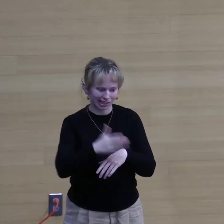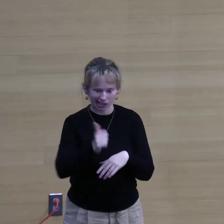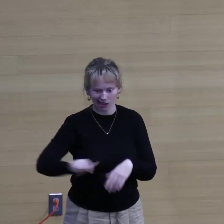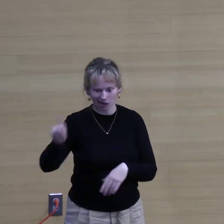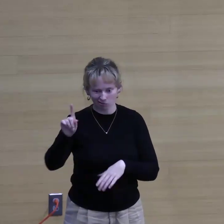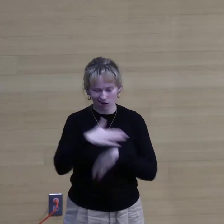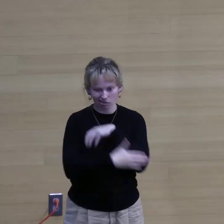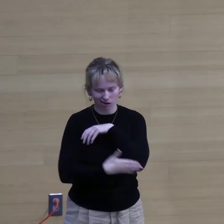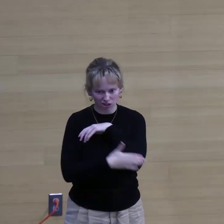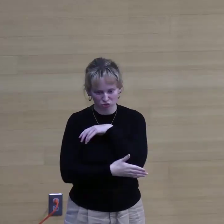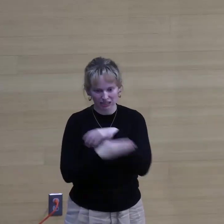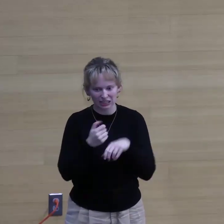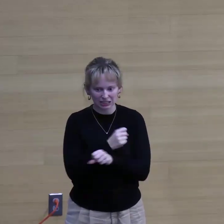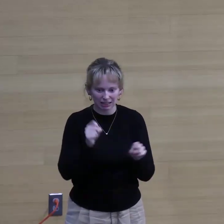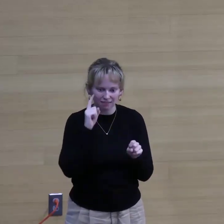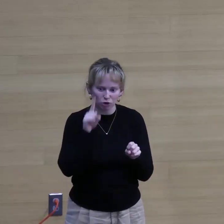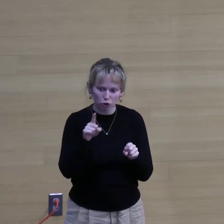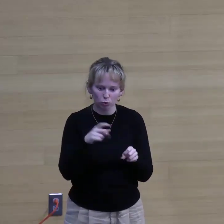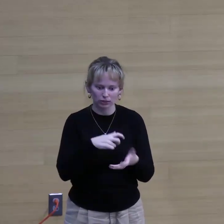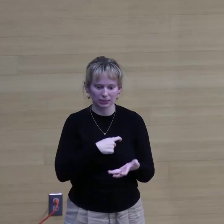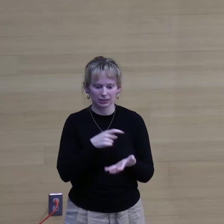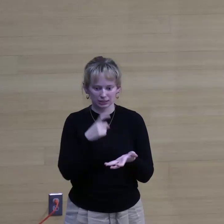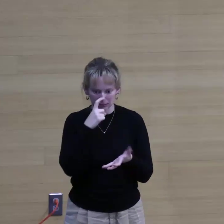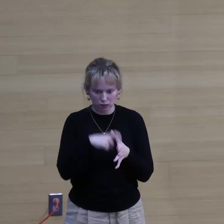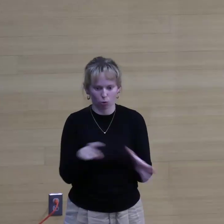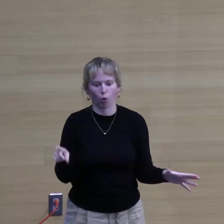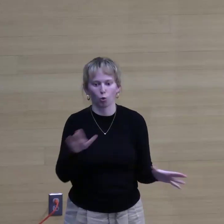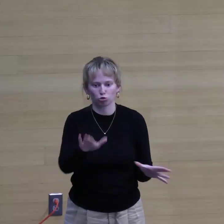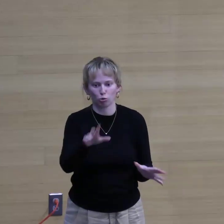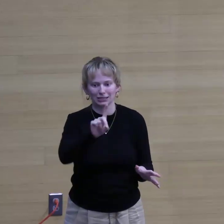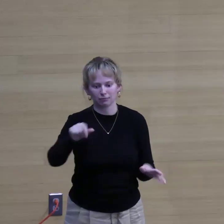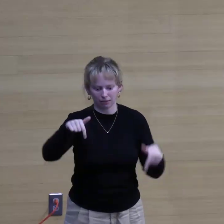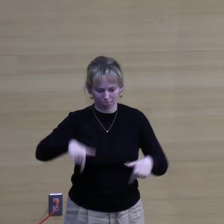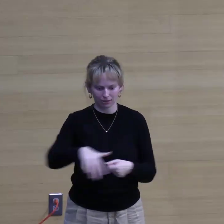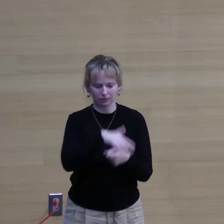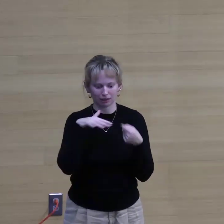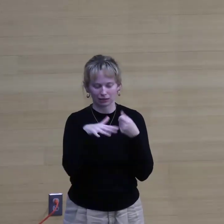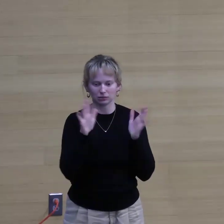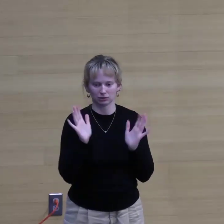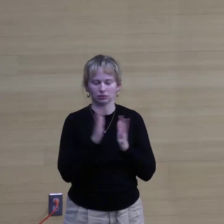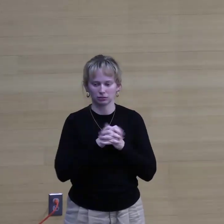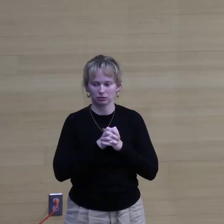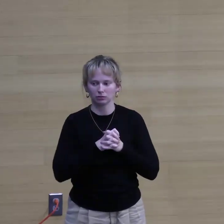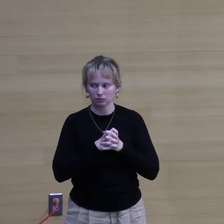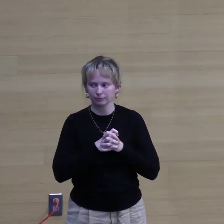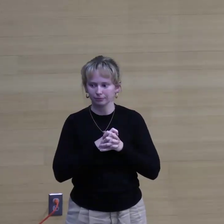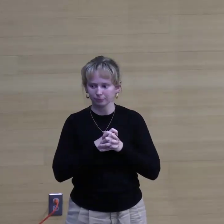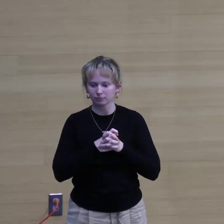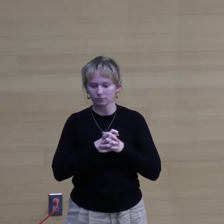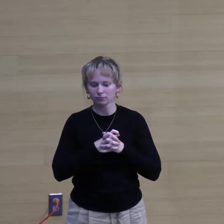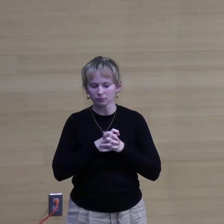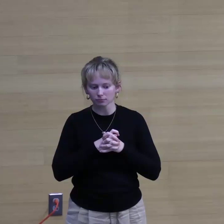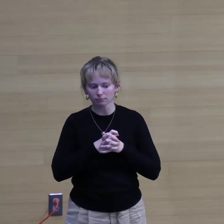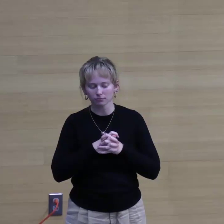country that it is safe for you to disclose your disability, it is this space. And just as we